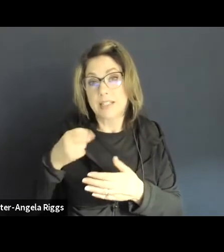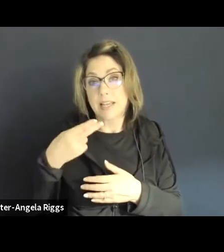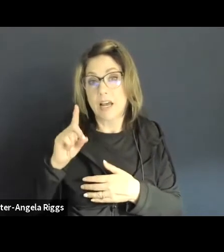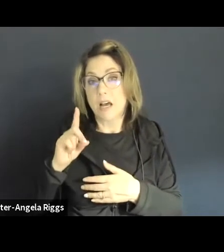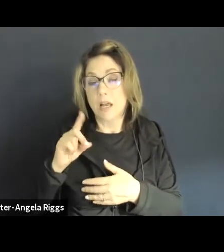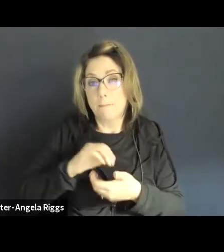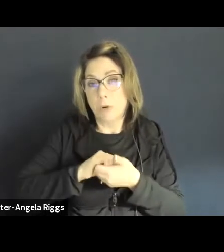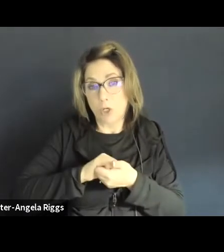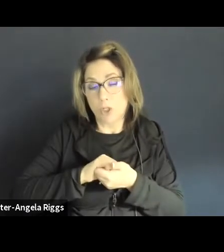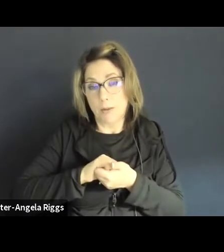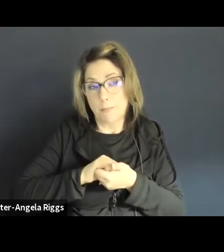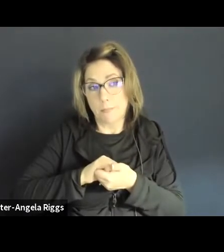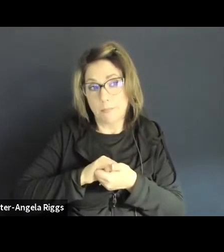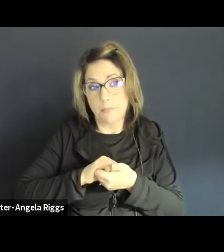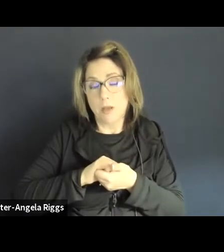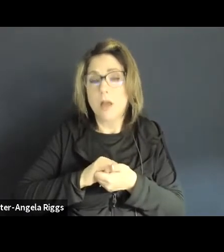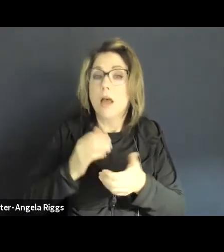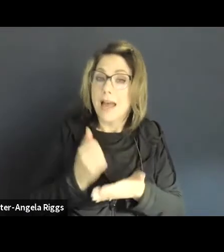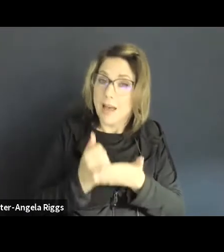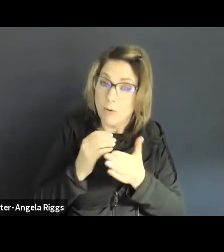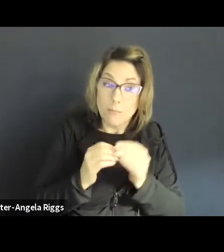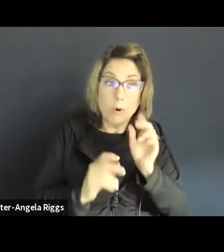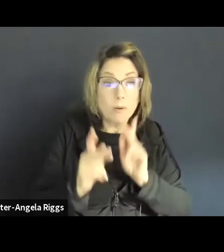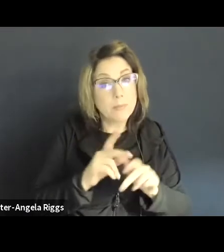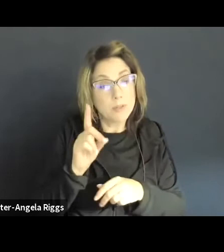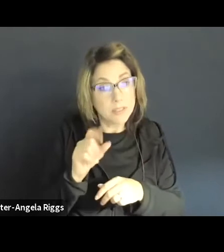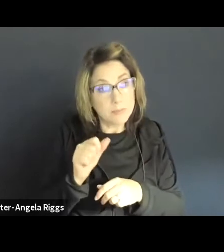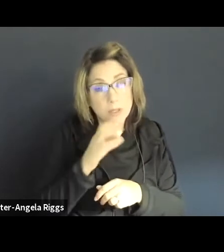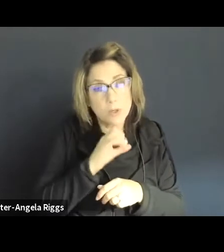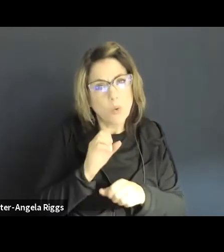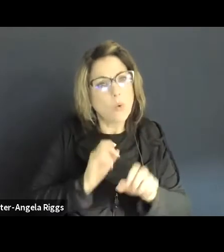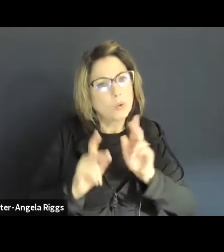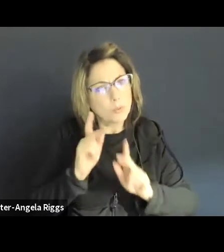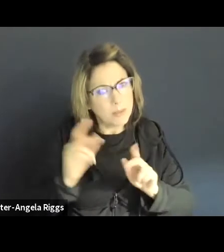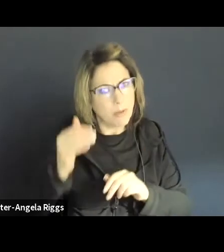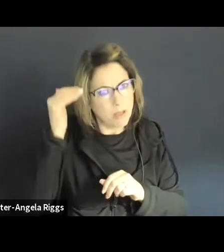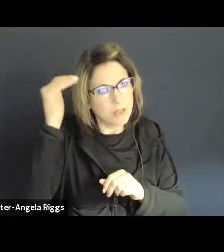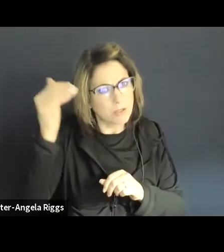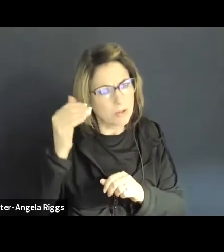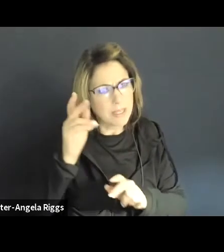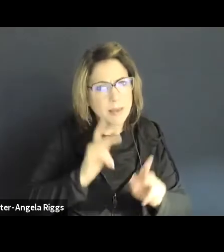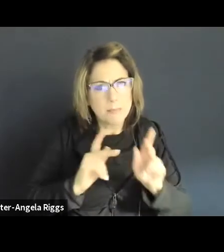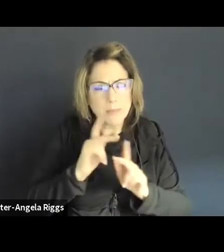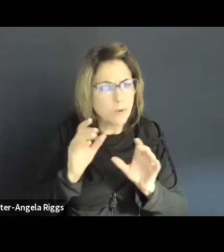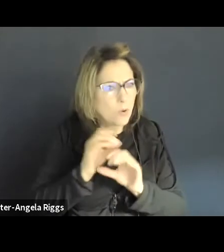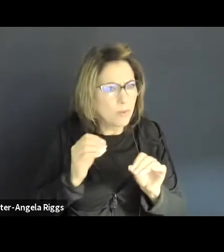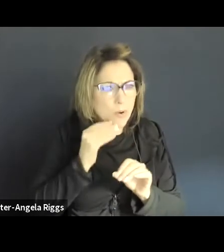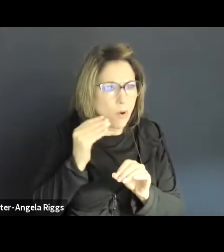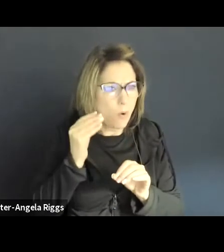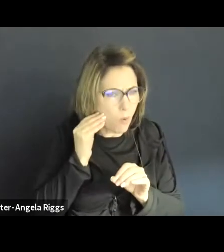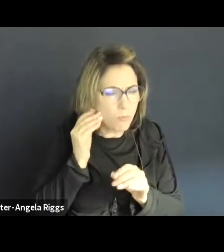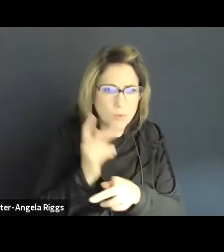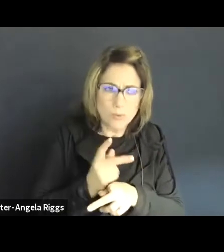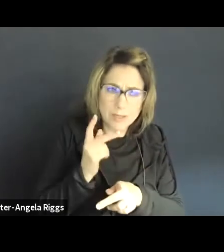partnership. It will enable more people with disabilities and older adults and people experiencing homelessness to maintain or